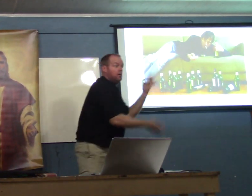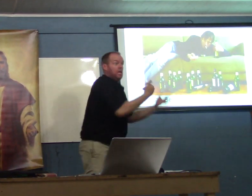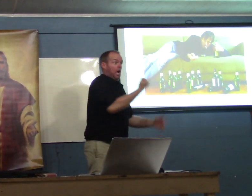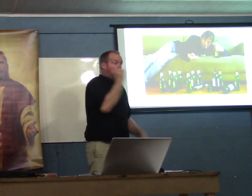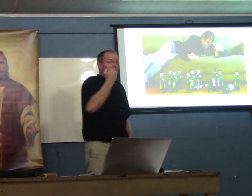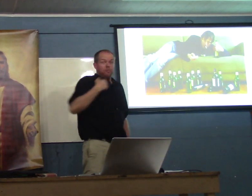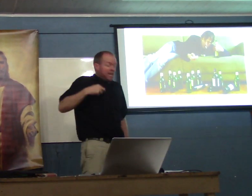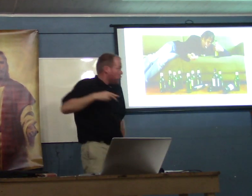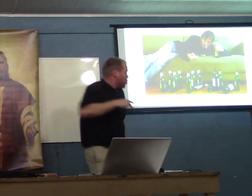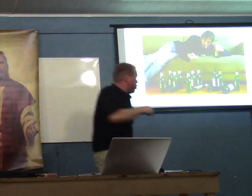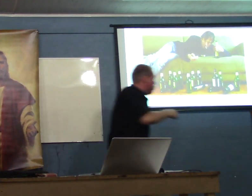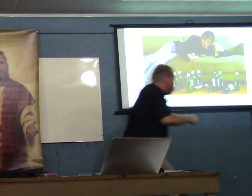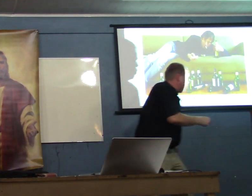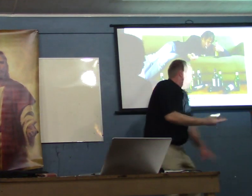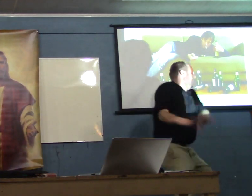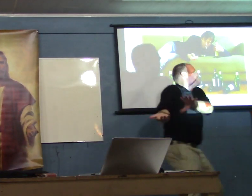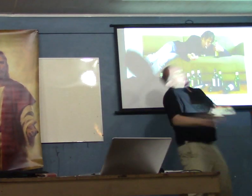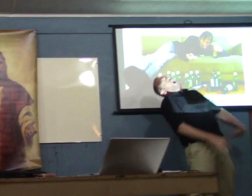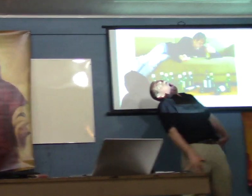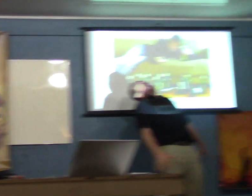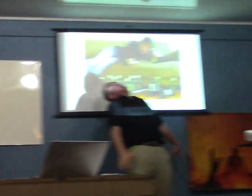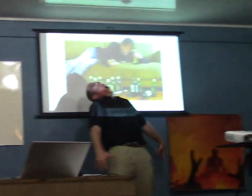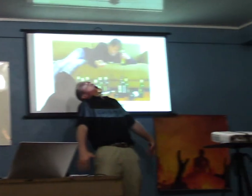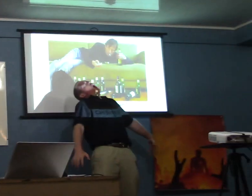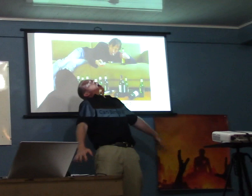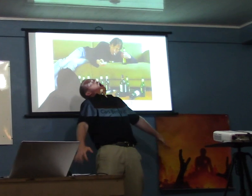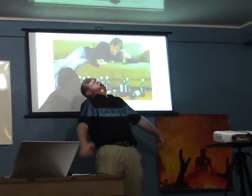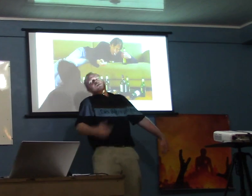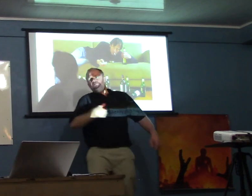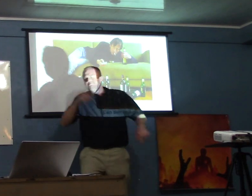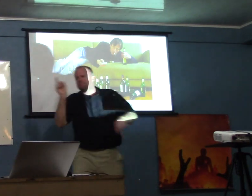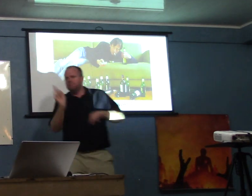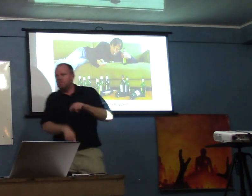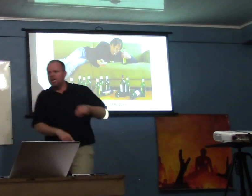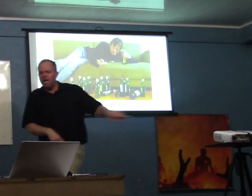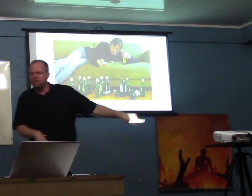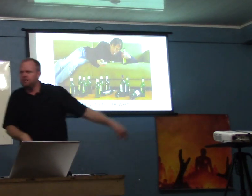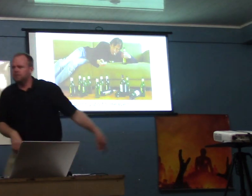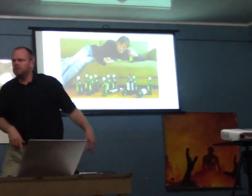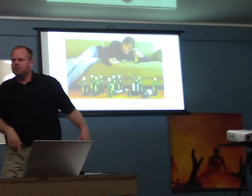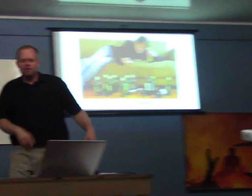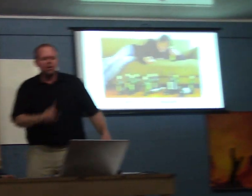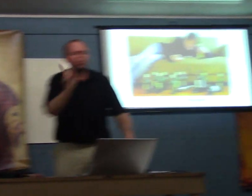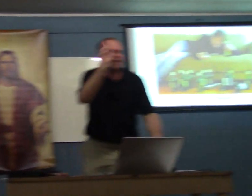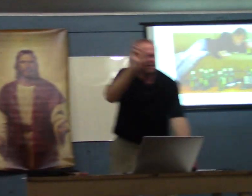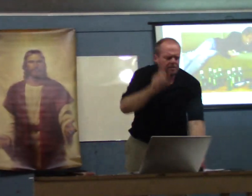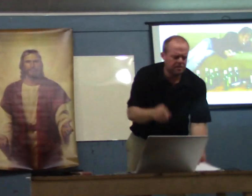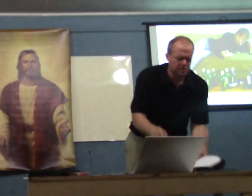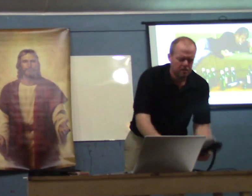I can't reach. I can't go to hell. If I'm going to go to hell, I'm going to stay there. I cannot take that part to